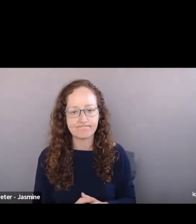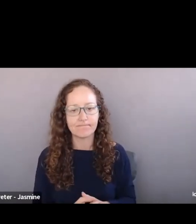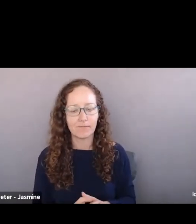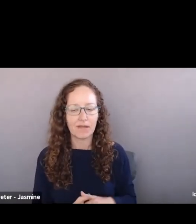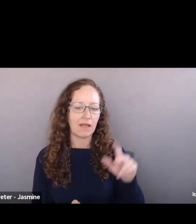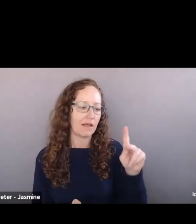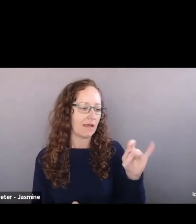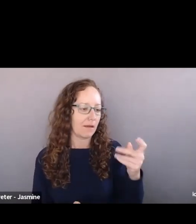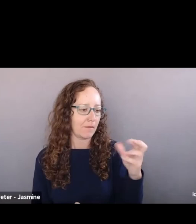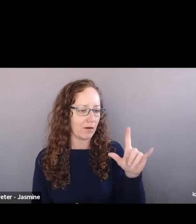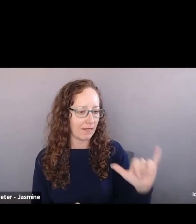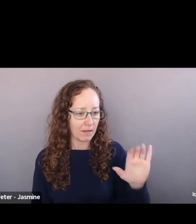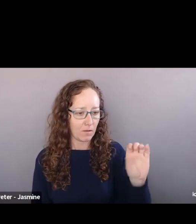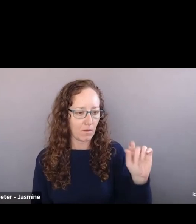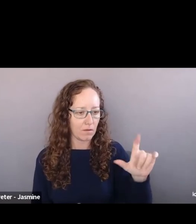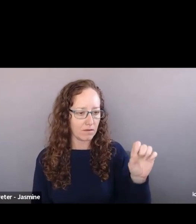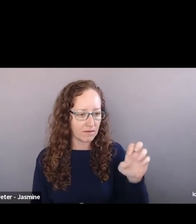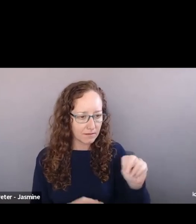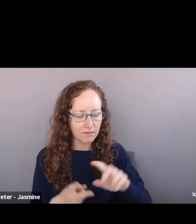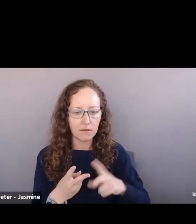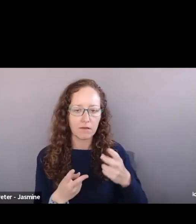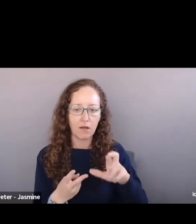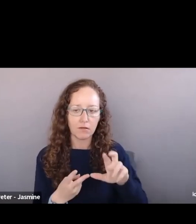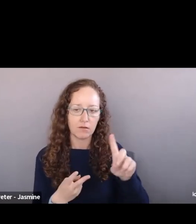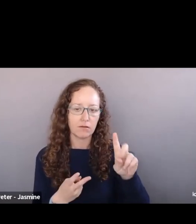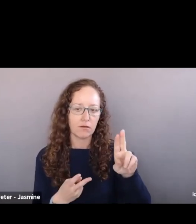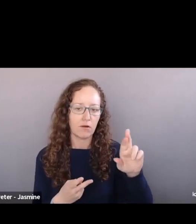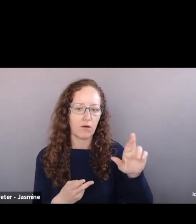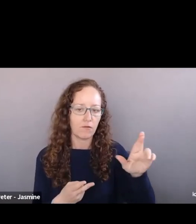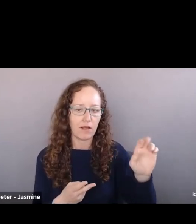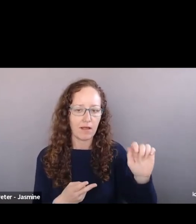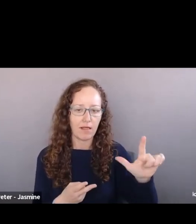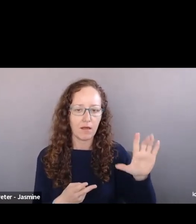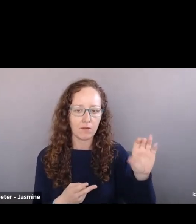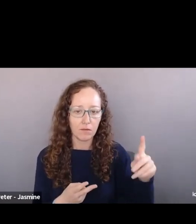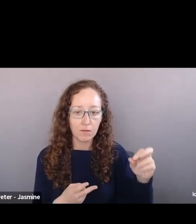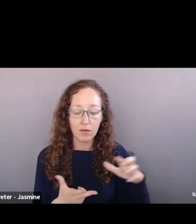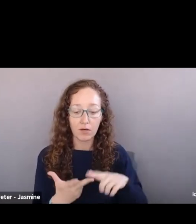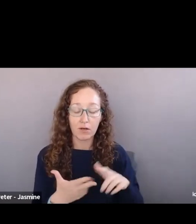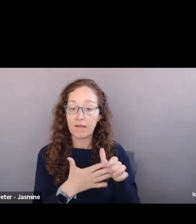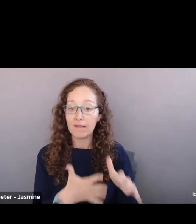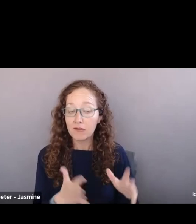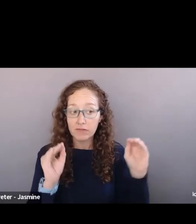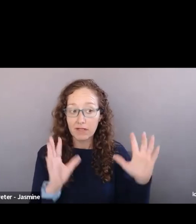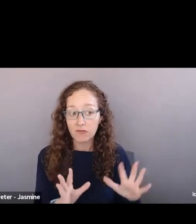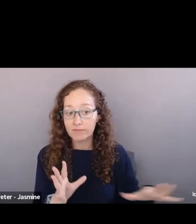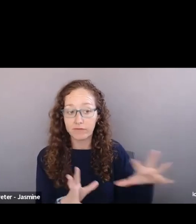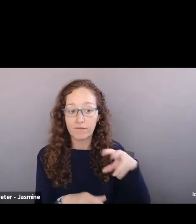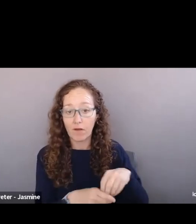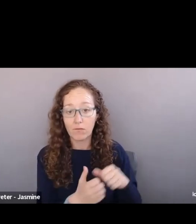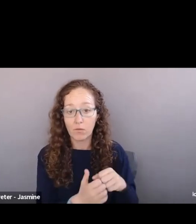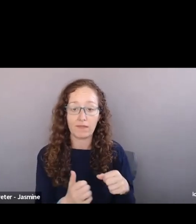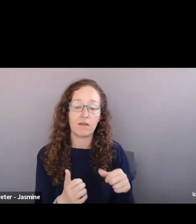Kimberly Olson, Dr. Darrell Cooper, and the leadership and educators within the Arts and Education